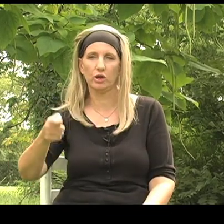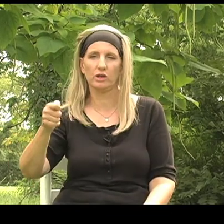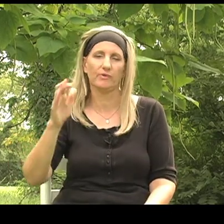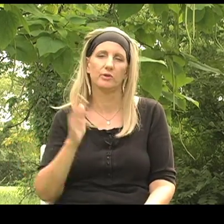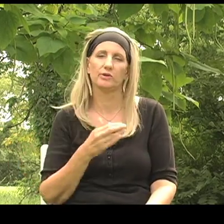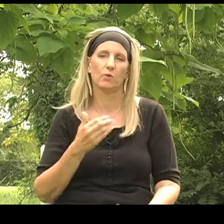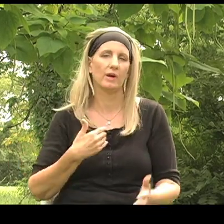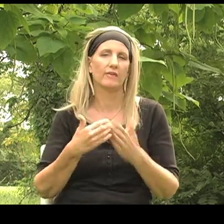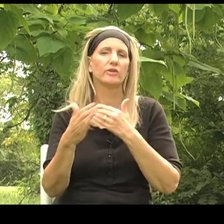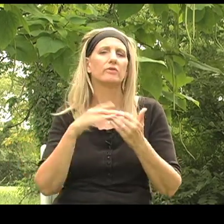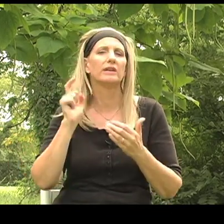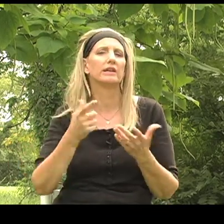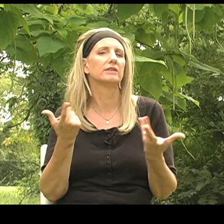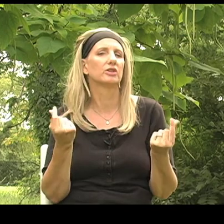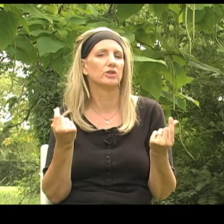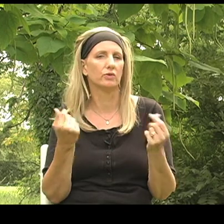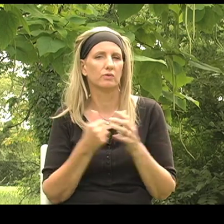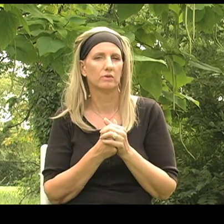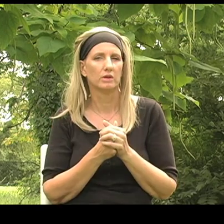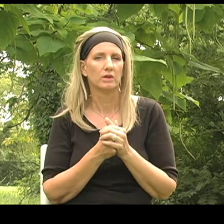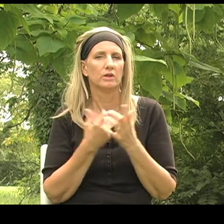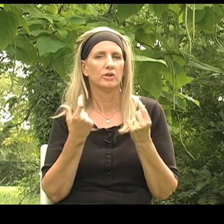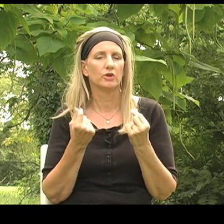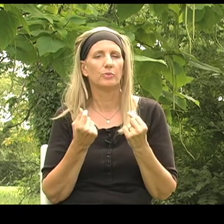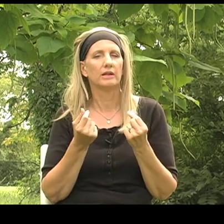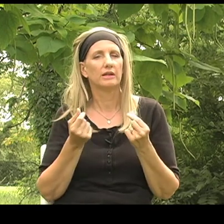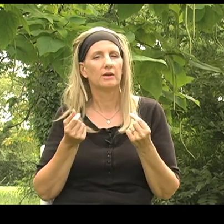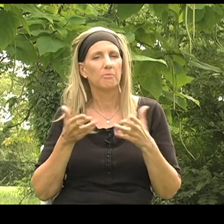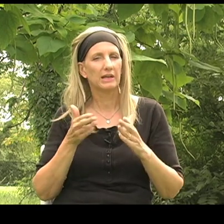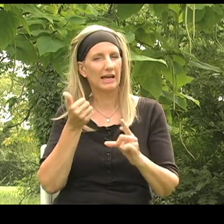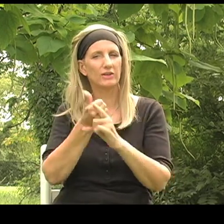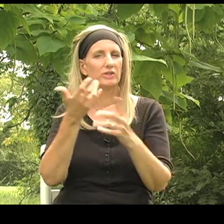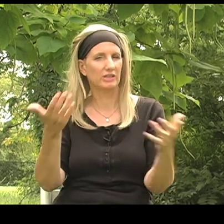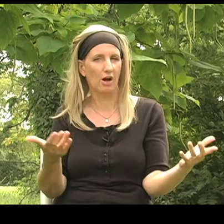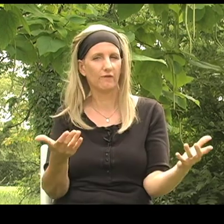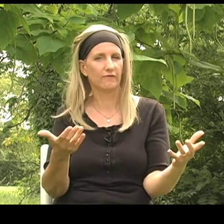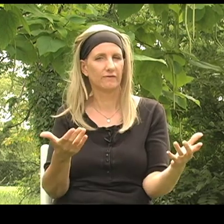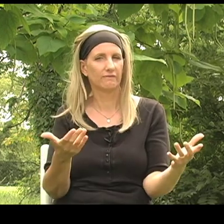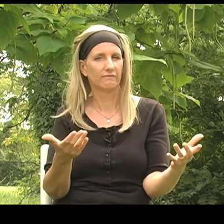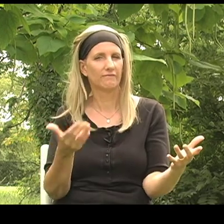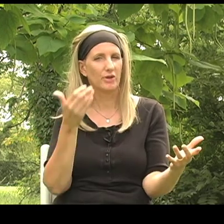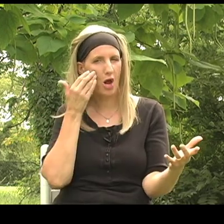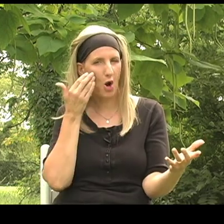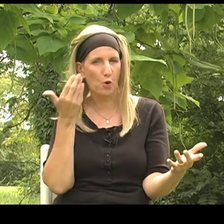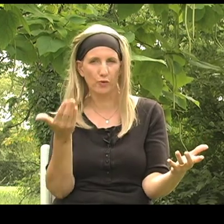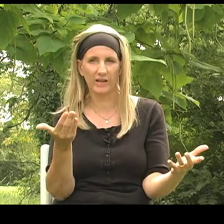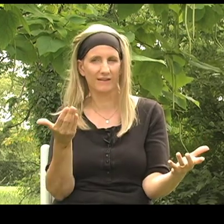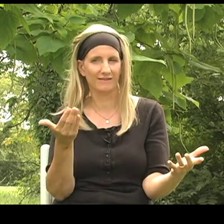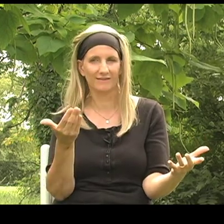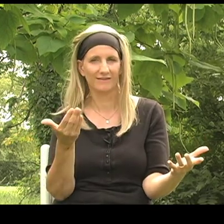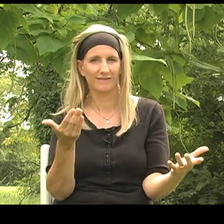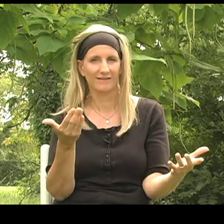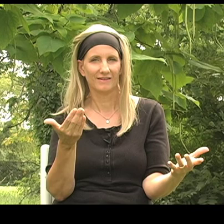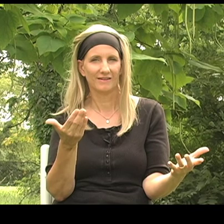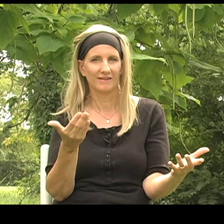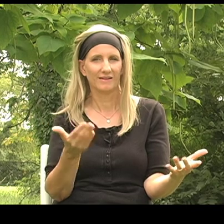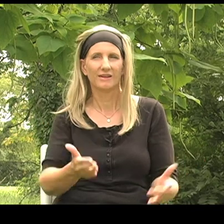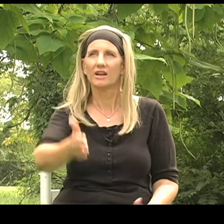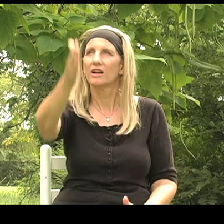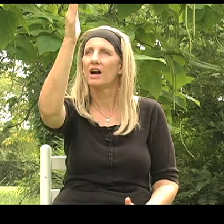up the music. Whatever you need to do. But let yourself know that God